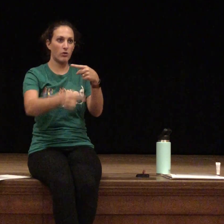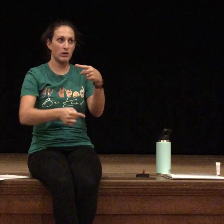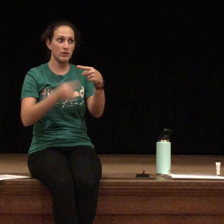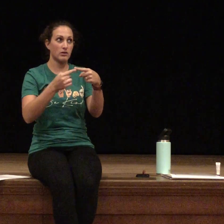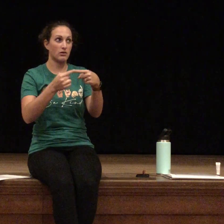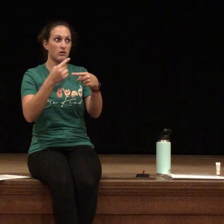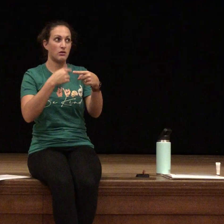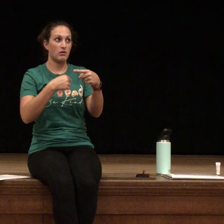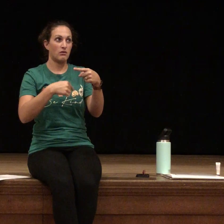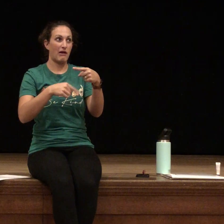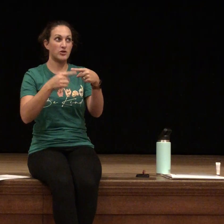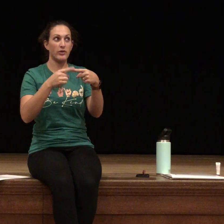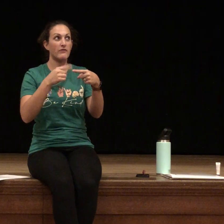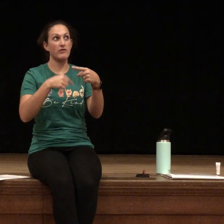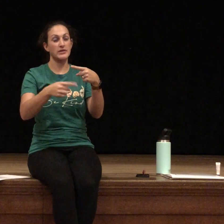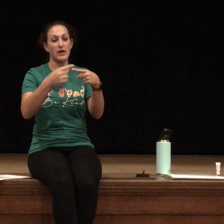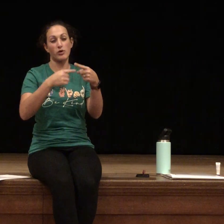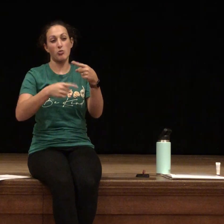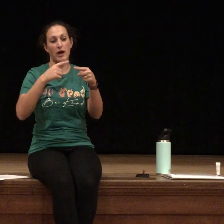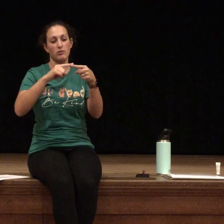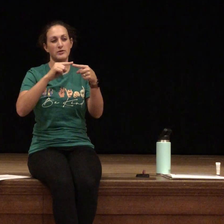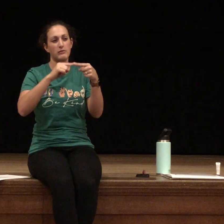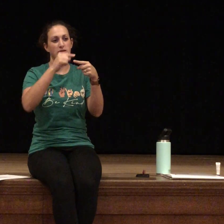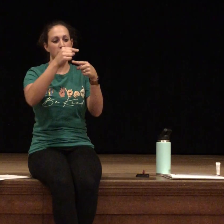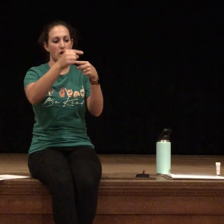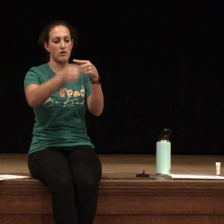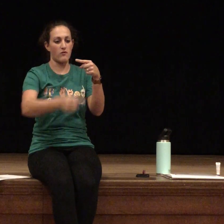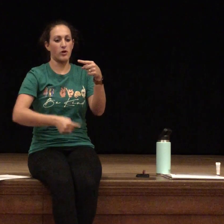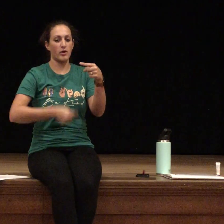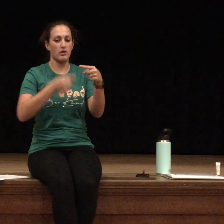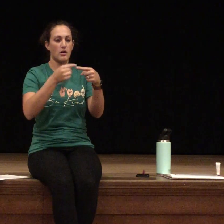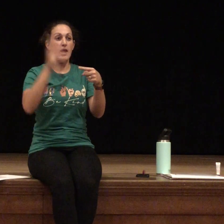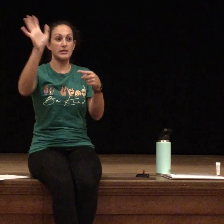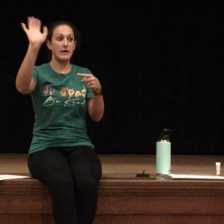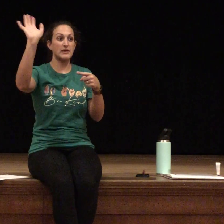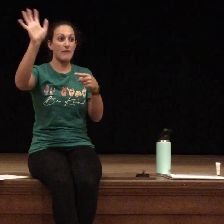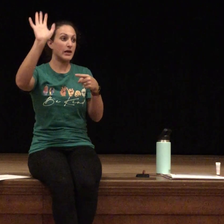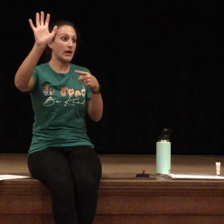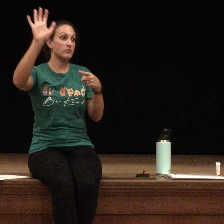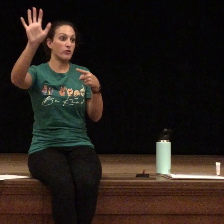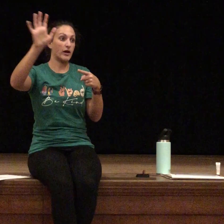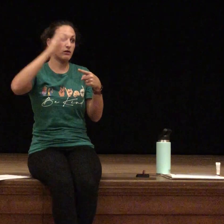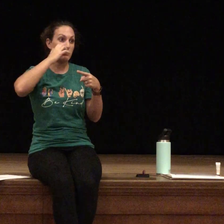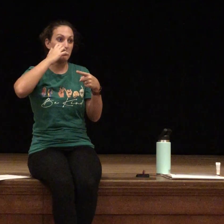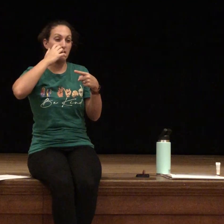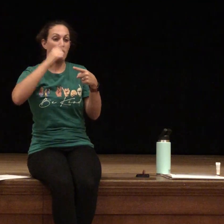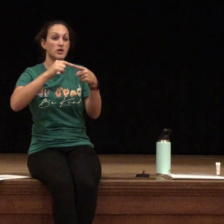forward, I don't think I've ever seen anyone go backwards, so I would say try to go forward. And it's my dominant hand moving. So if